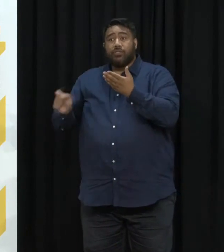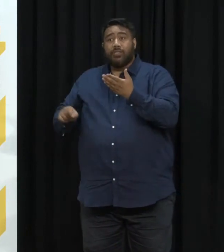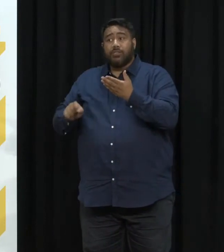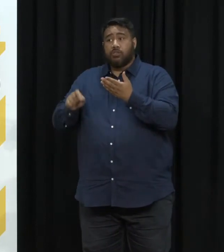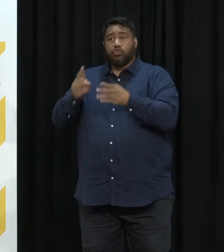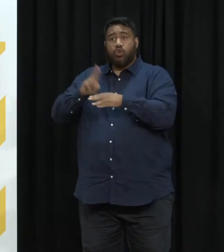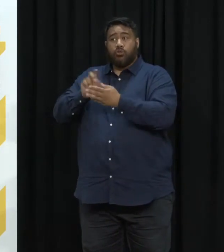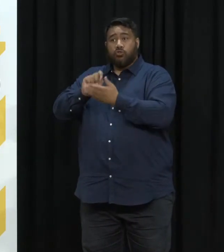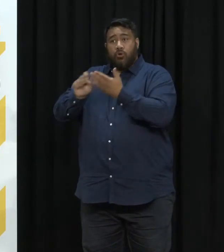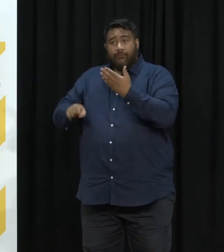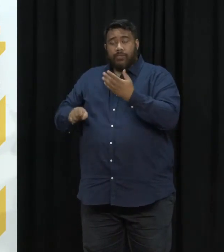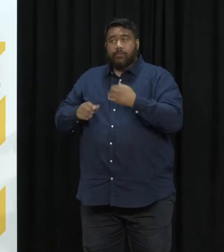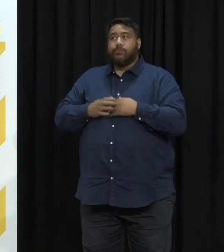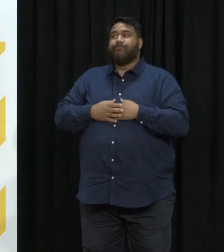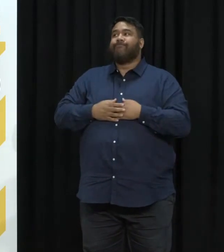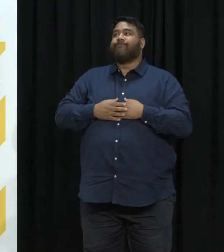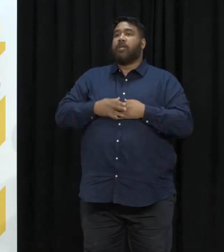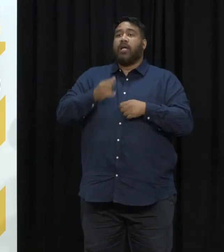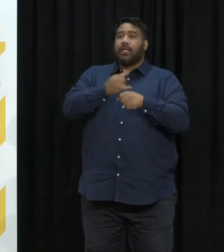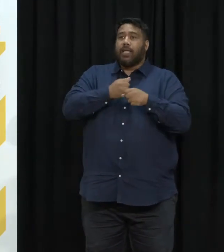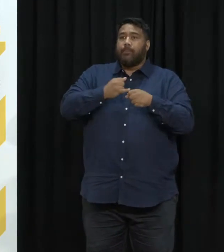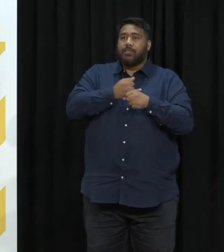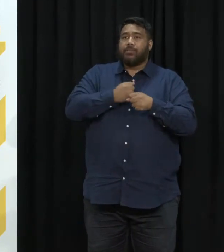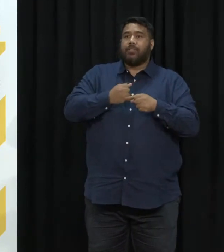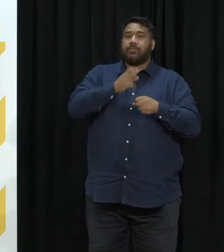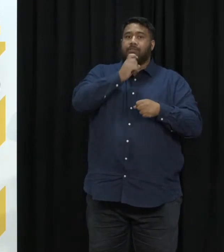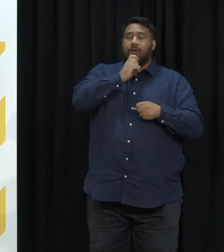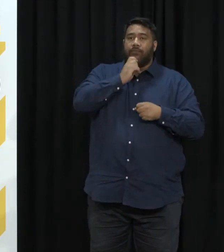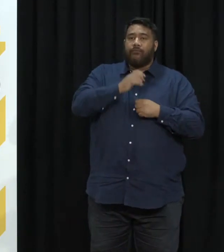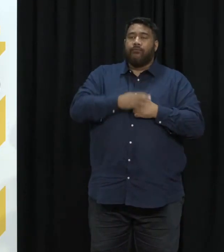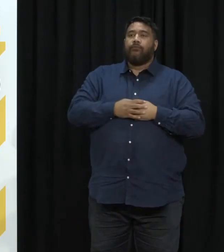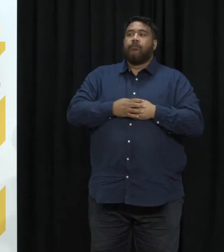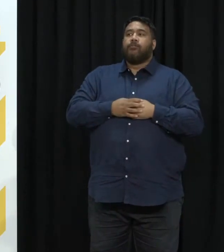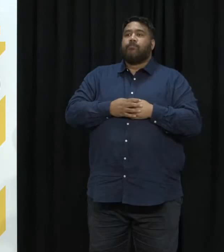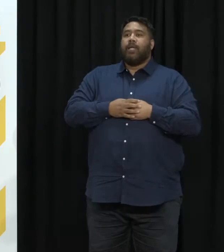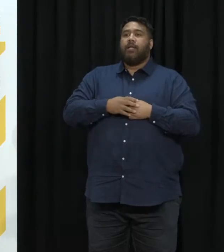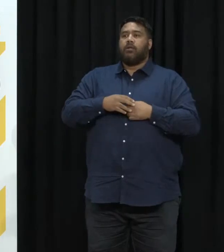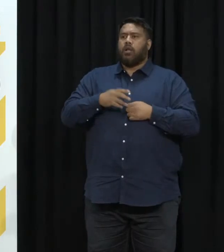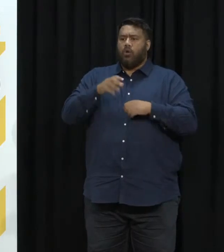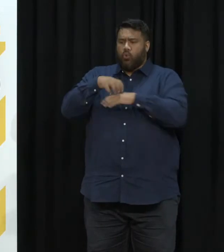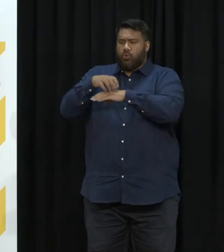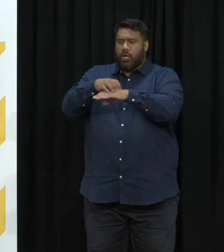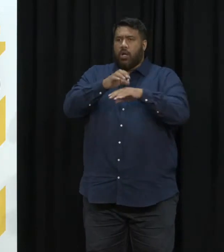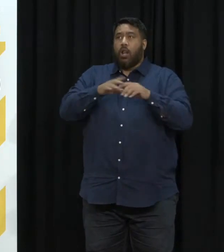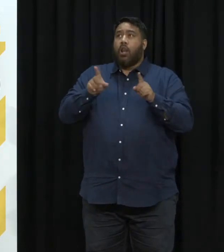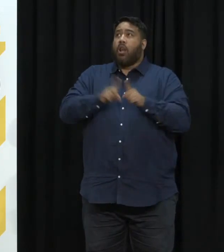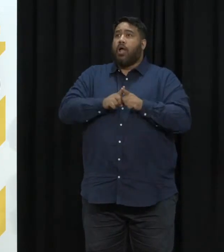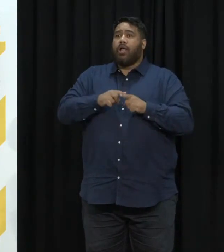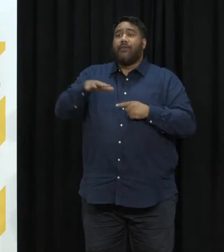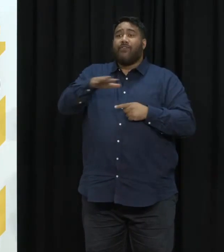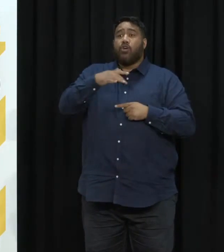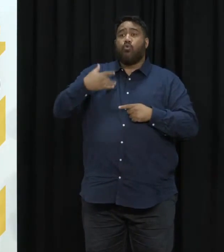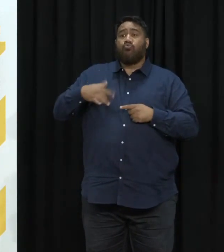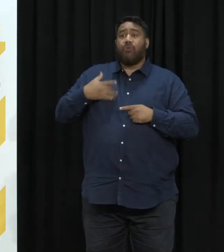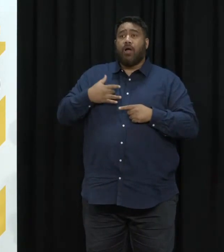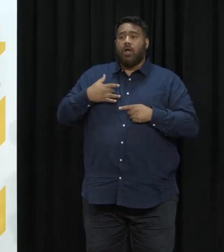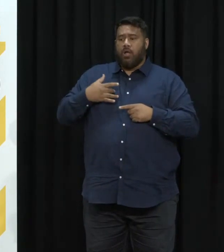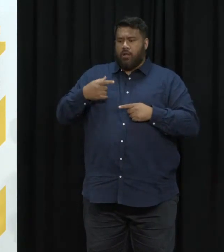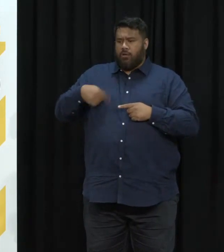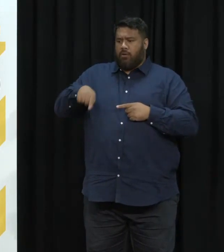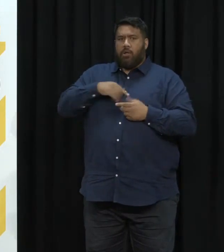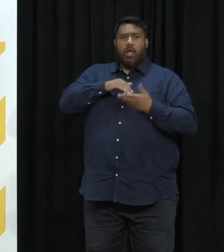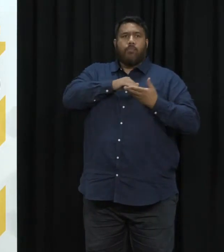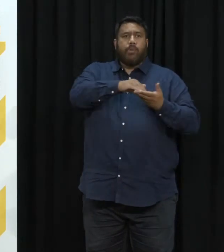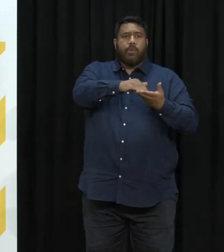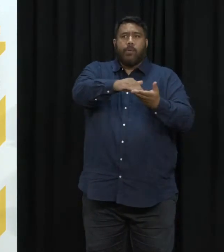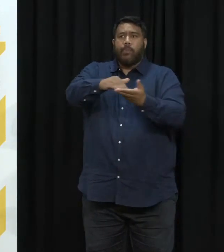with patients, pharmacy frontline workforce, NGOs, including whānau ora, who are providing first response